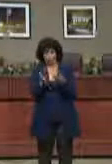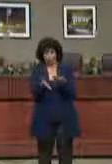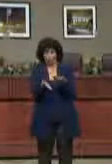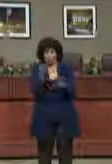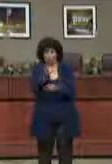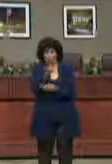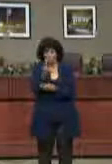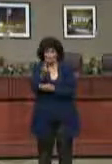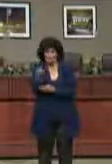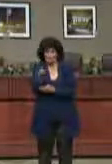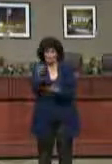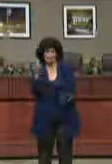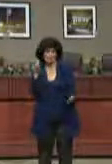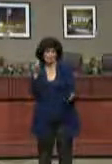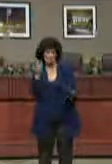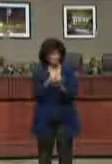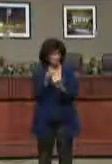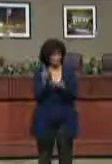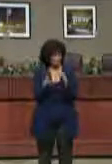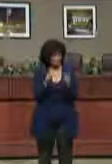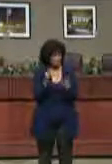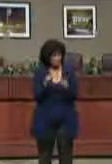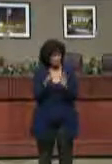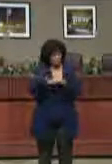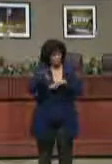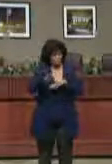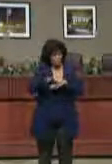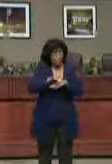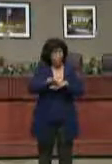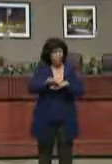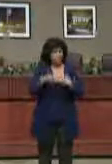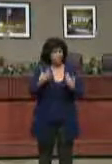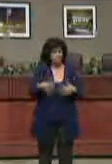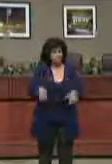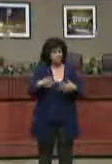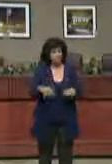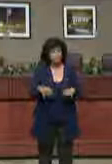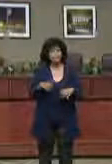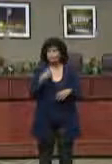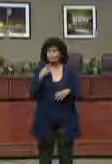this week is over, we will likely get up to